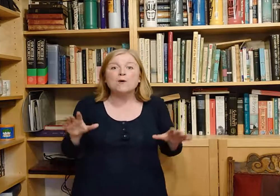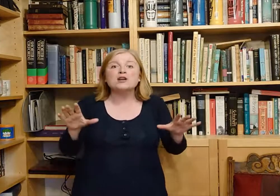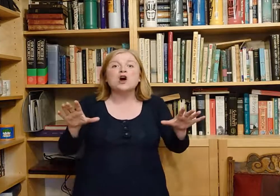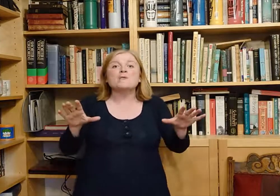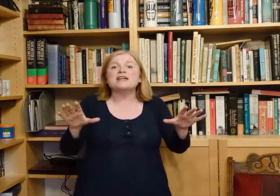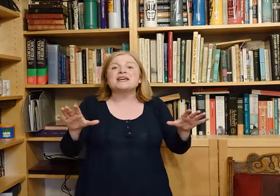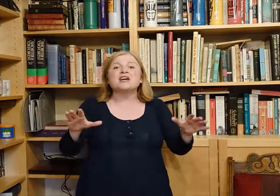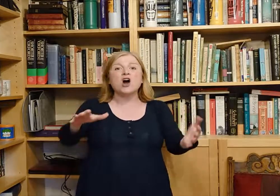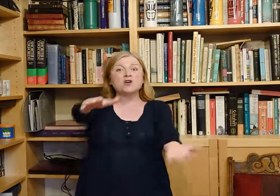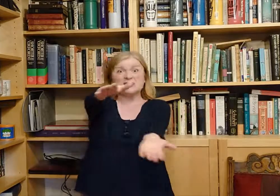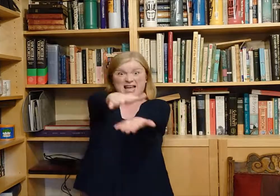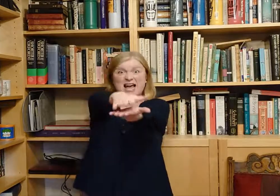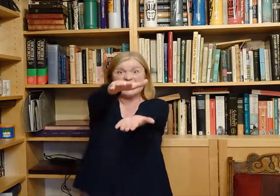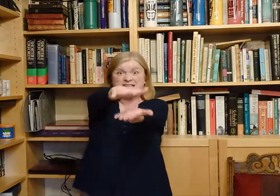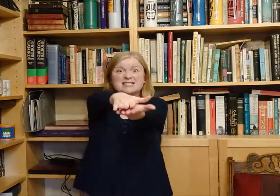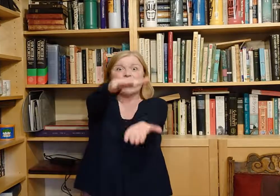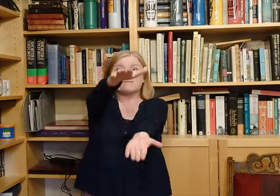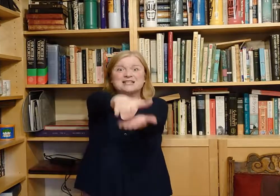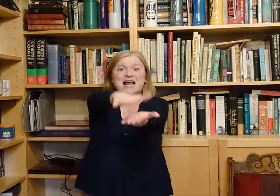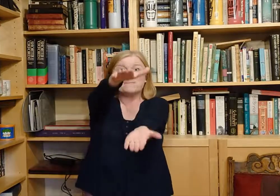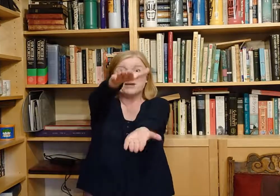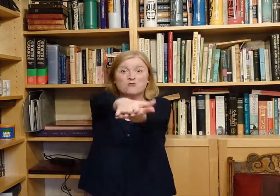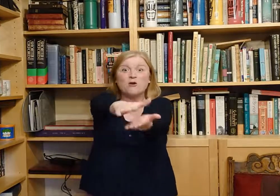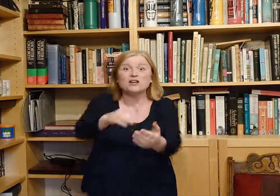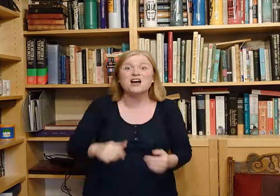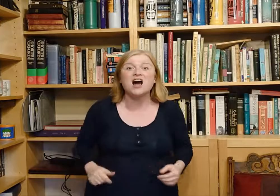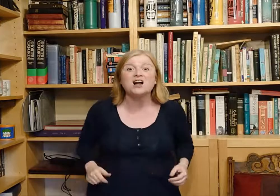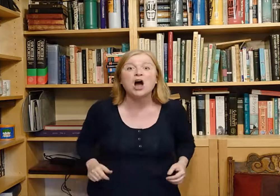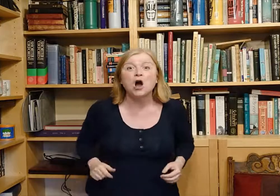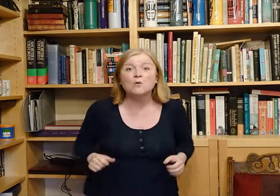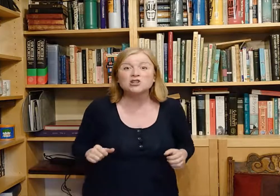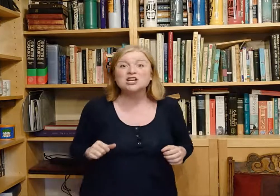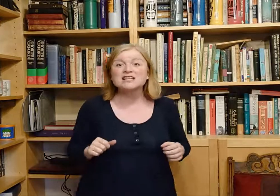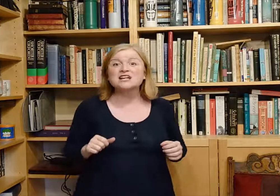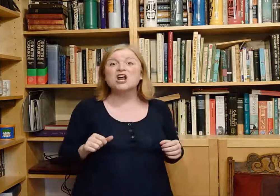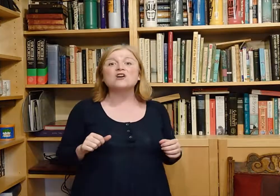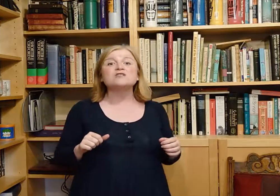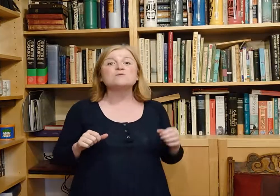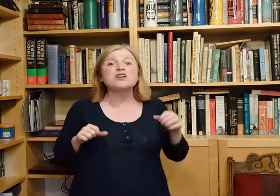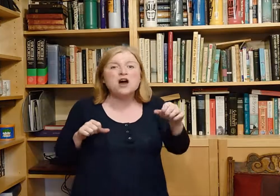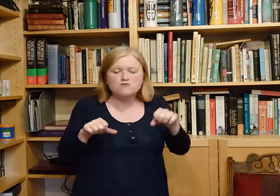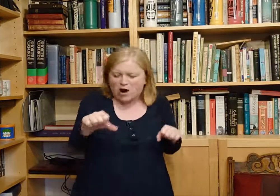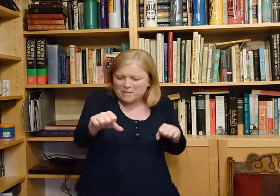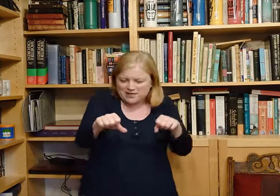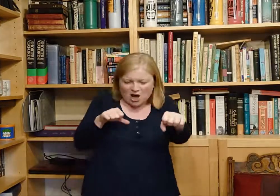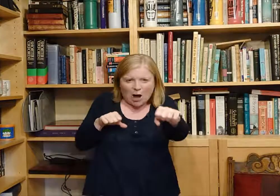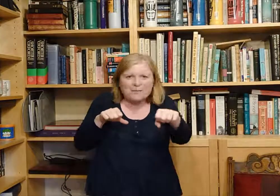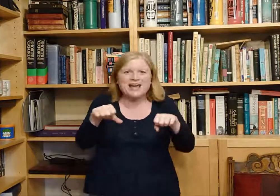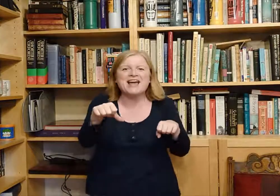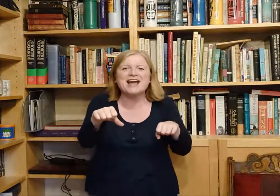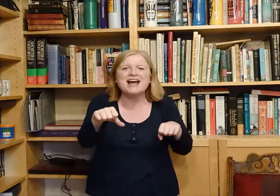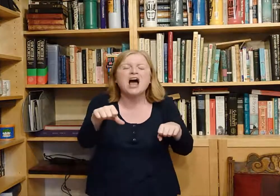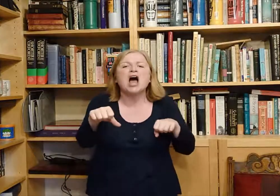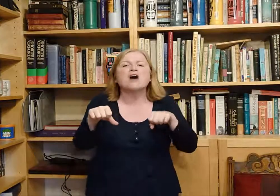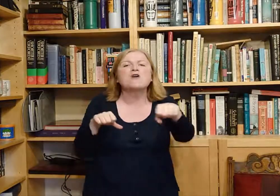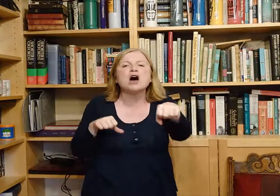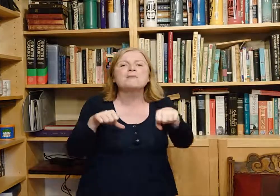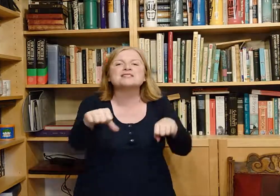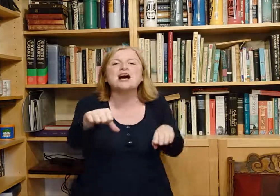where nobody goes, there's a snappy, snappy crocodile washing his clothes with a rubber dub here, a rubber